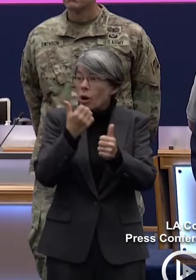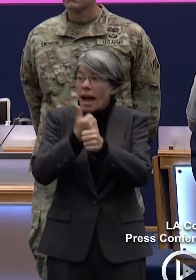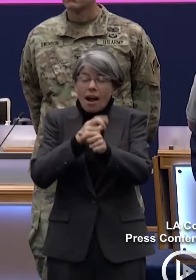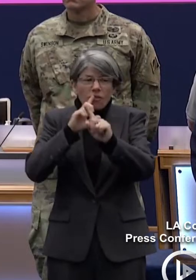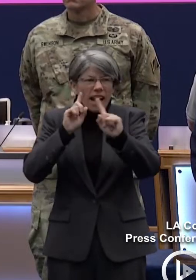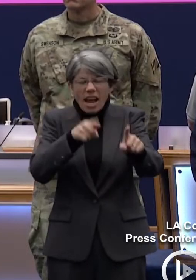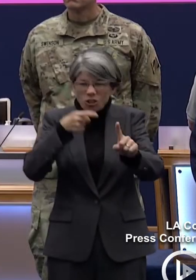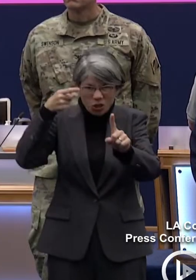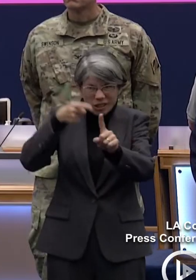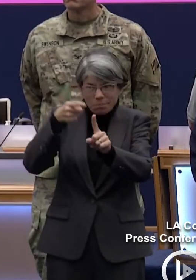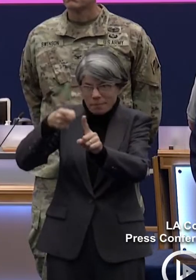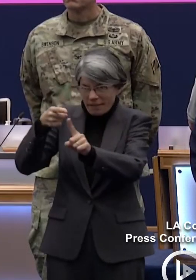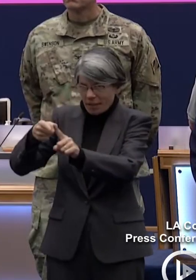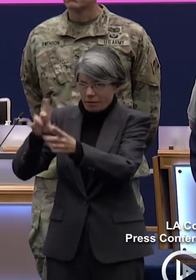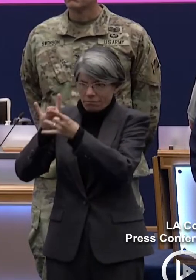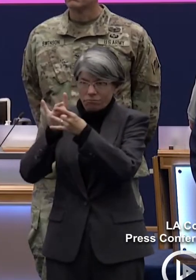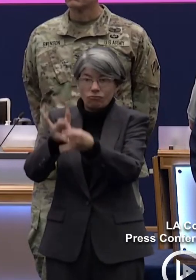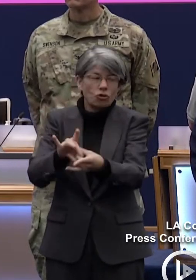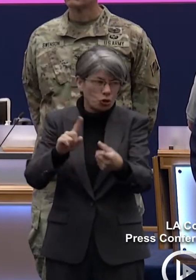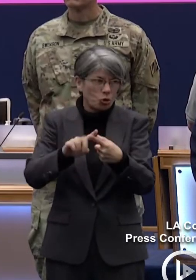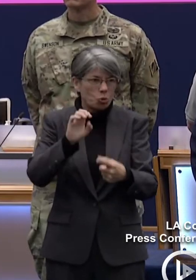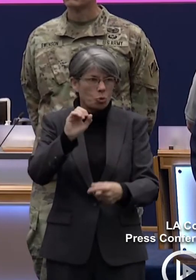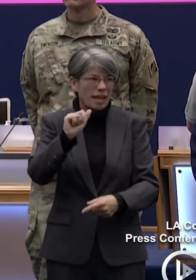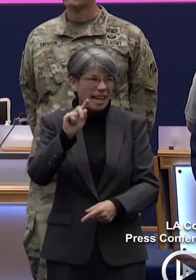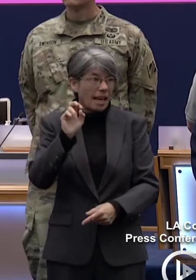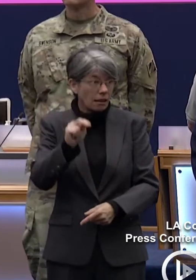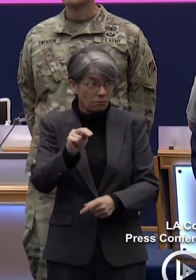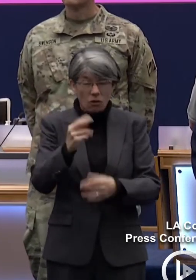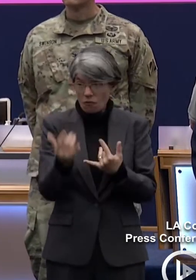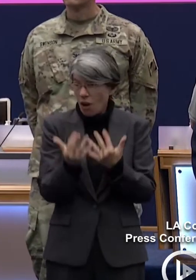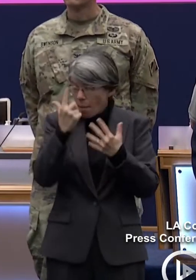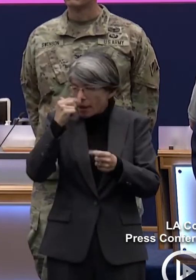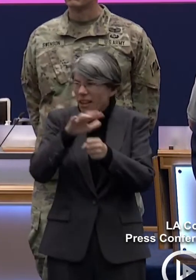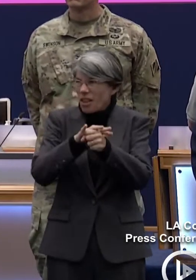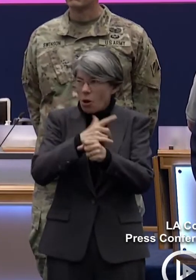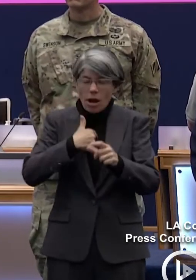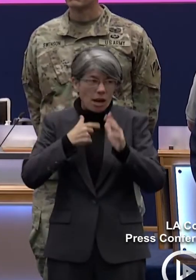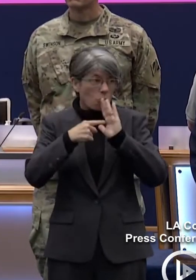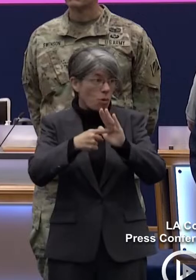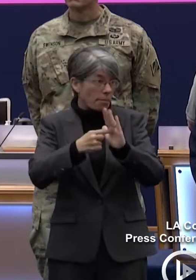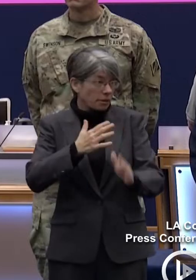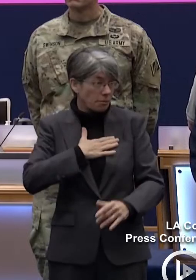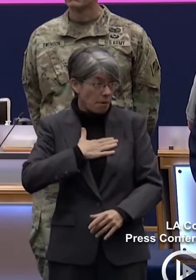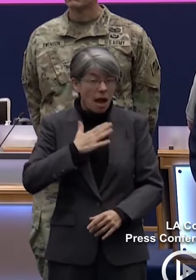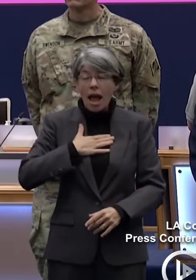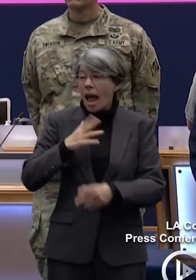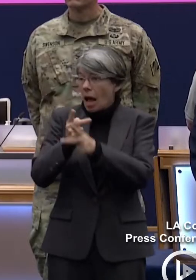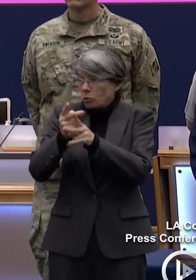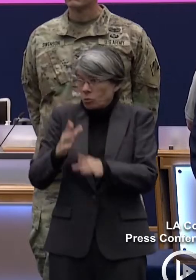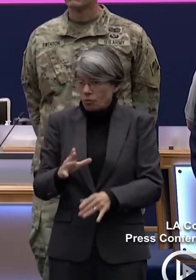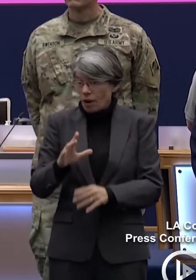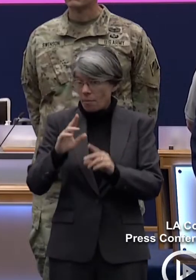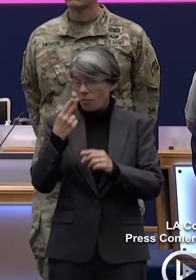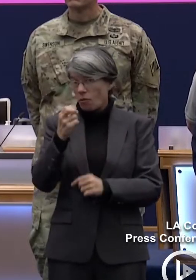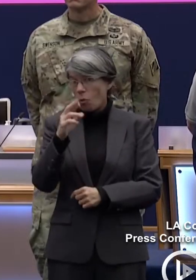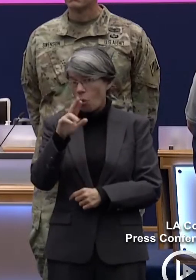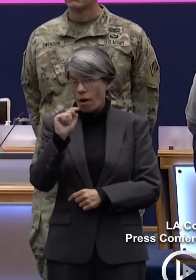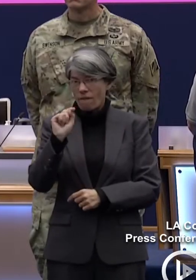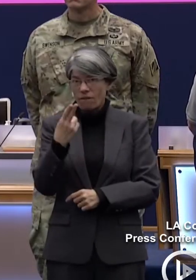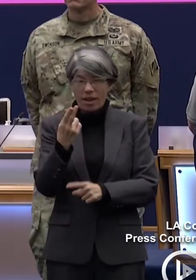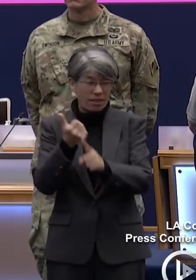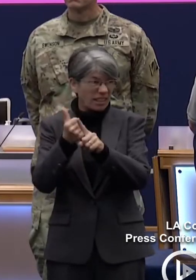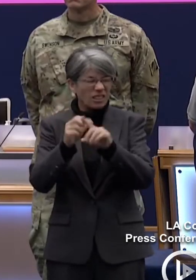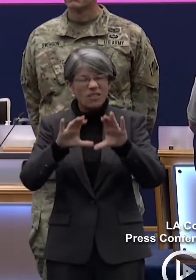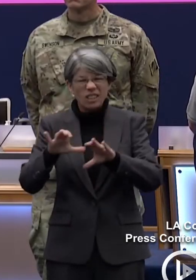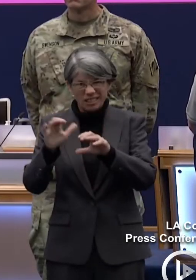I give is specific to the Eaton fire, because that's the area that I represent, and Supervisor Horvath does the same for the area